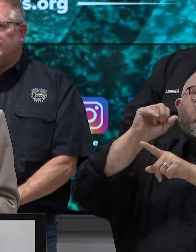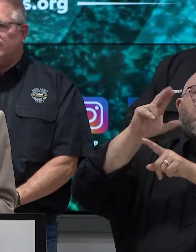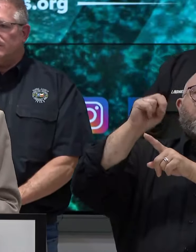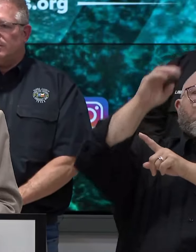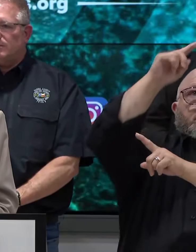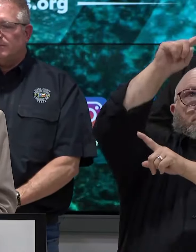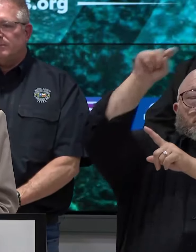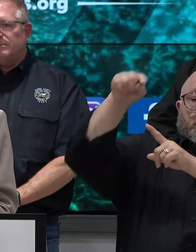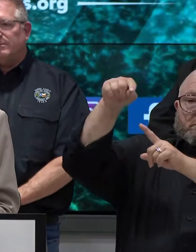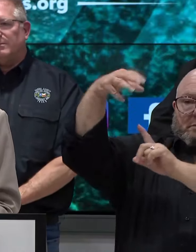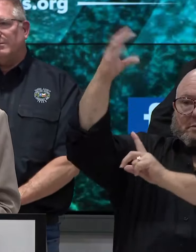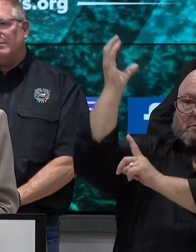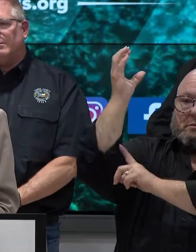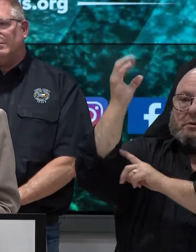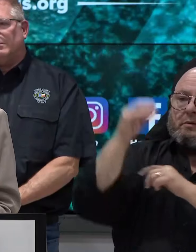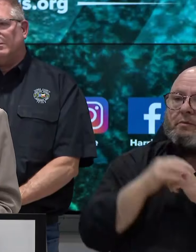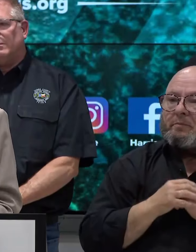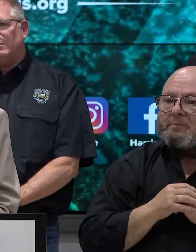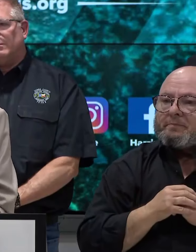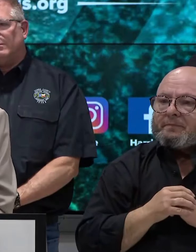fixed.